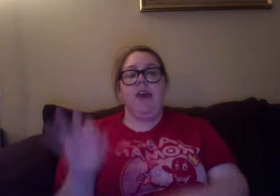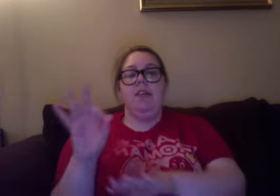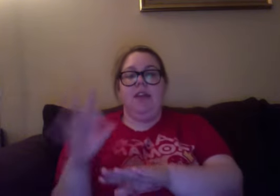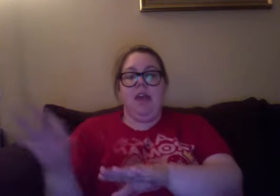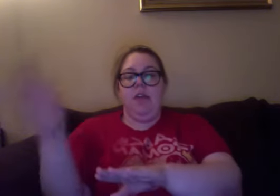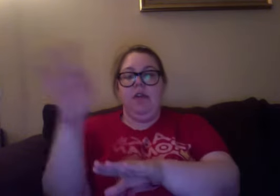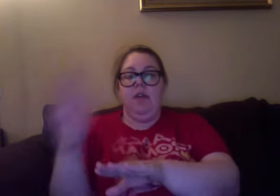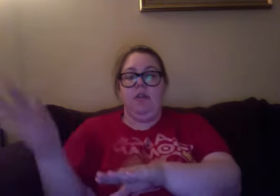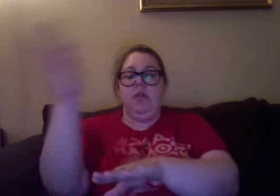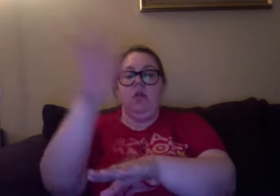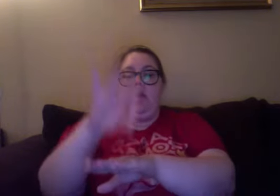fiance,